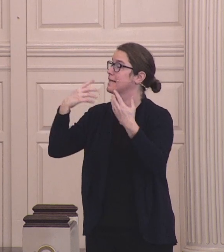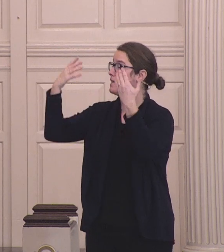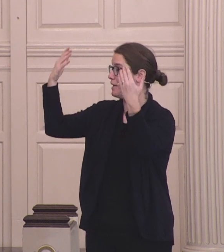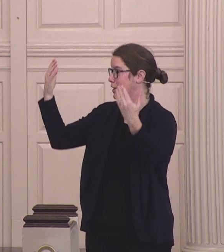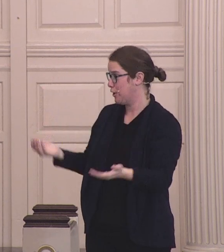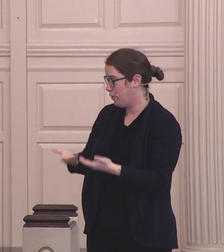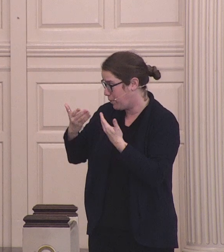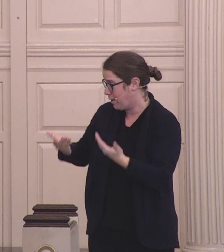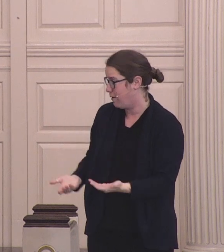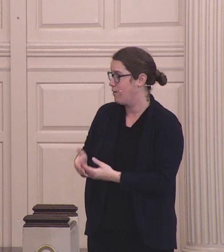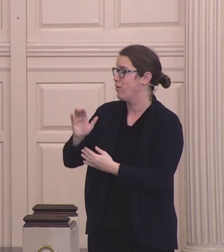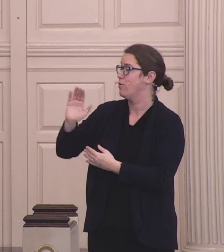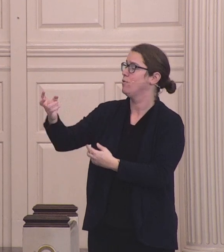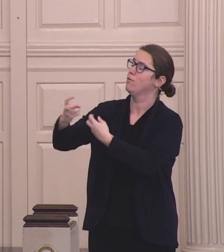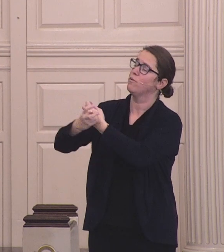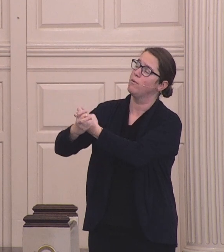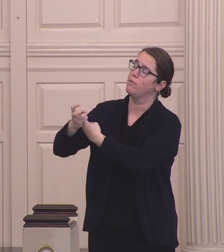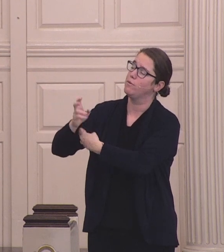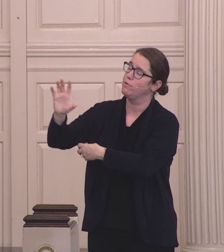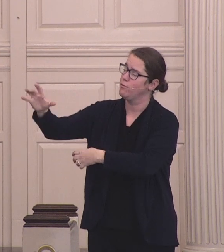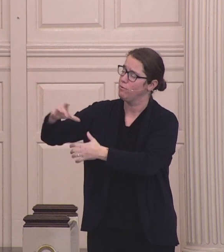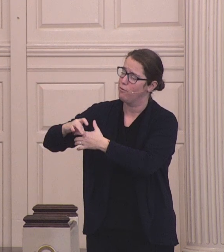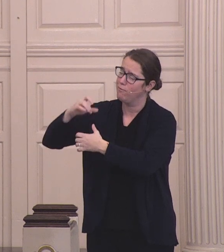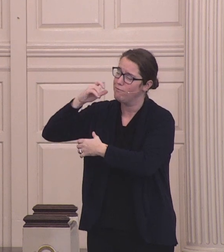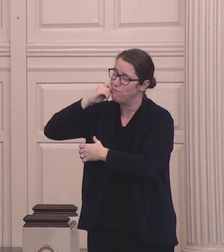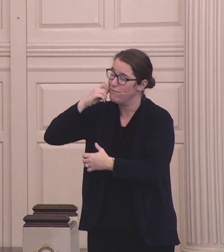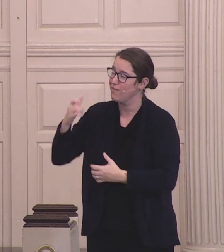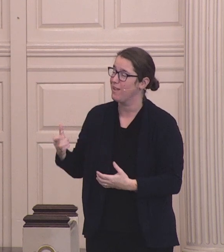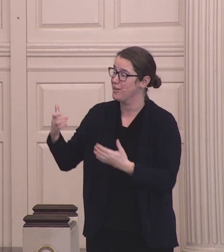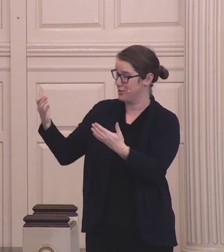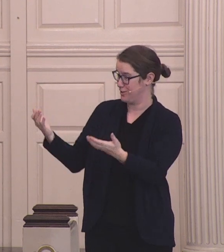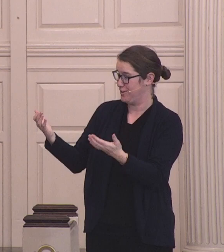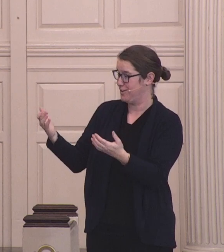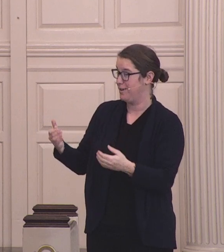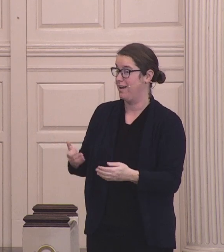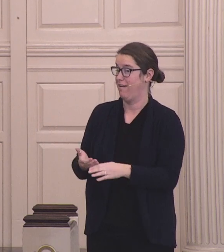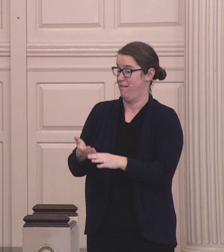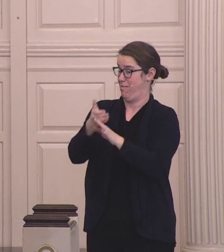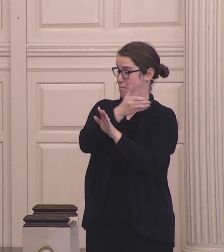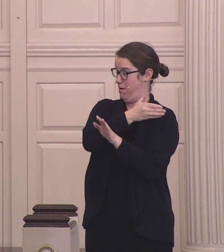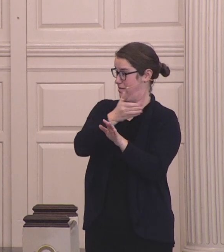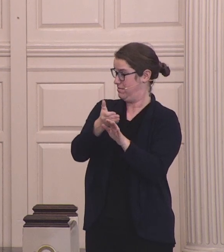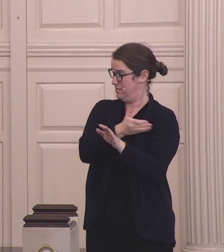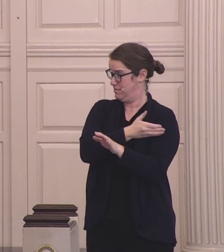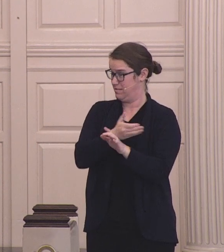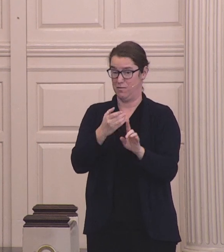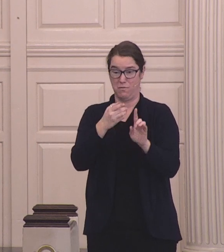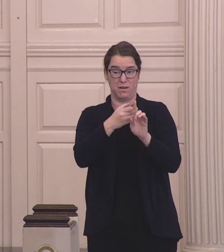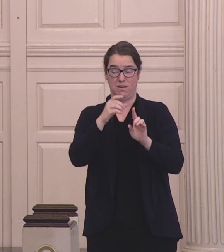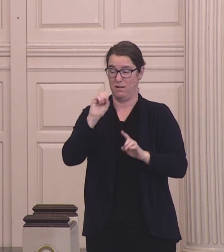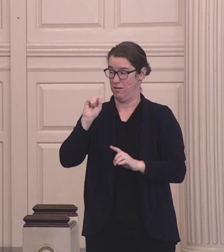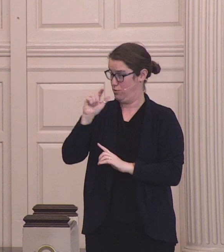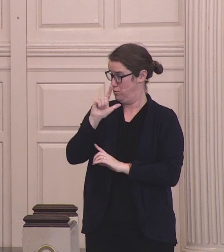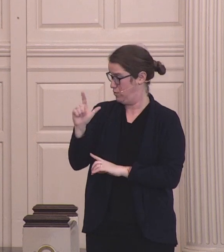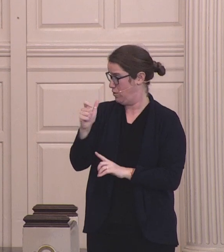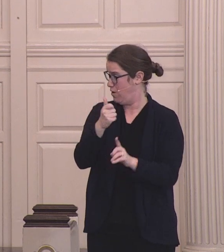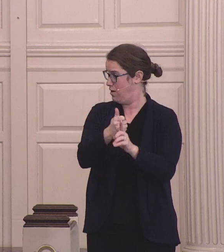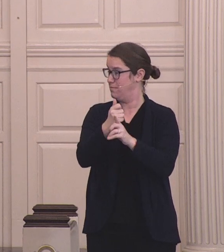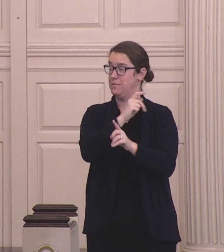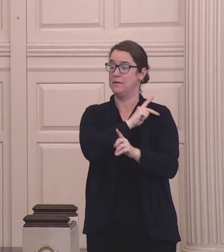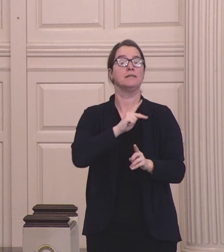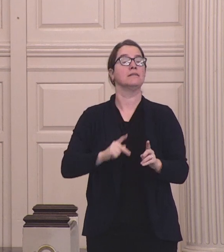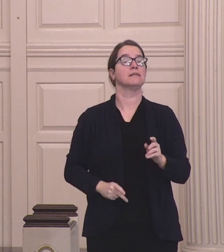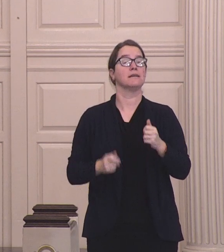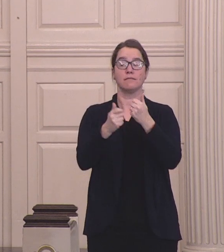your bone and your flesh." In days past, when Saul was our king, it was